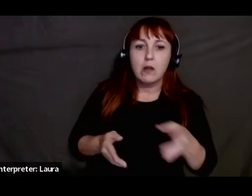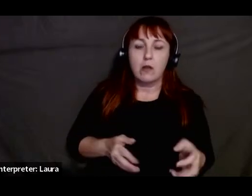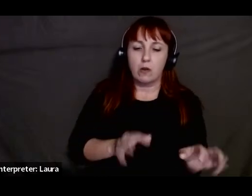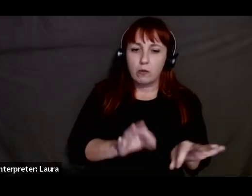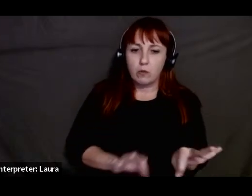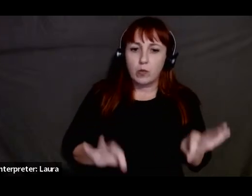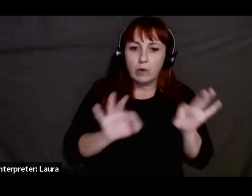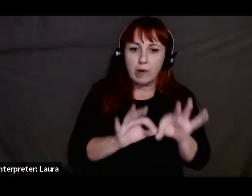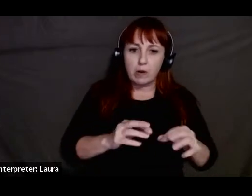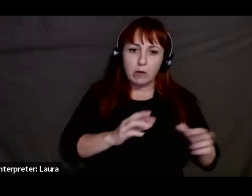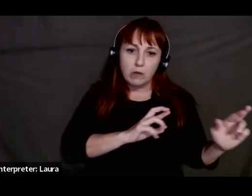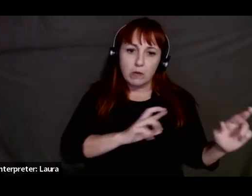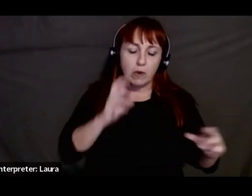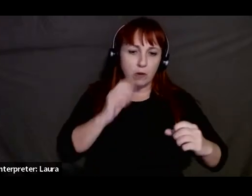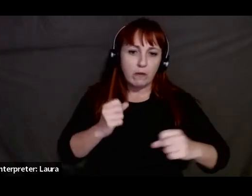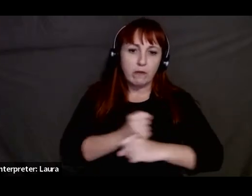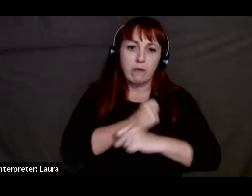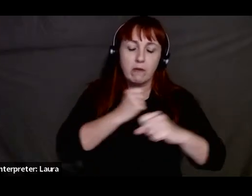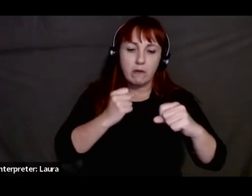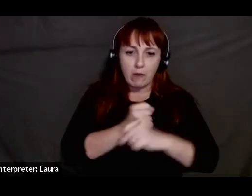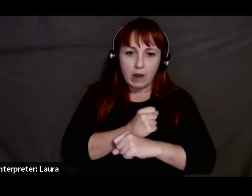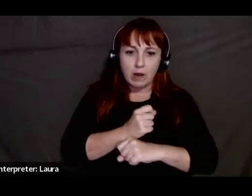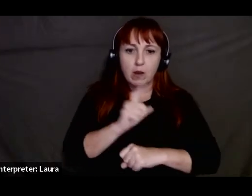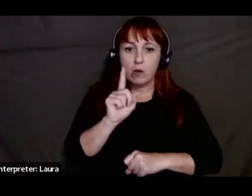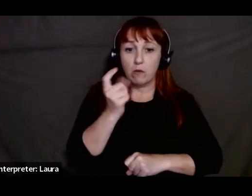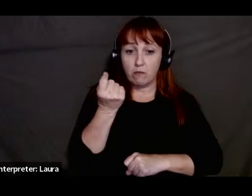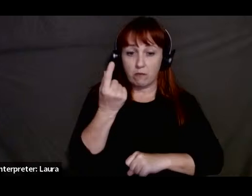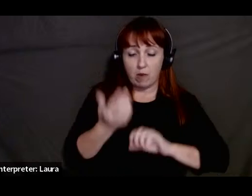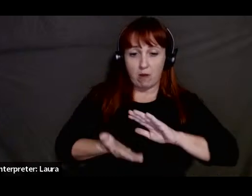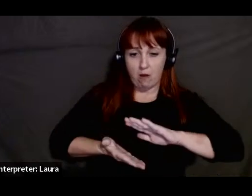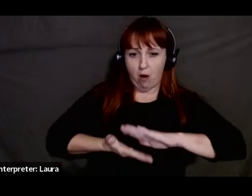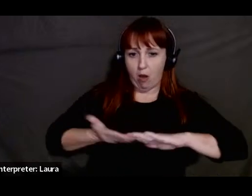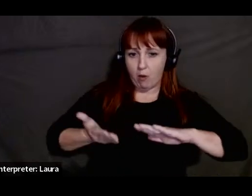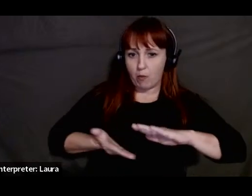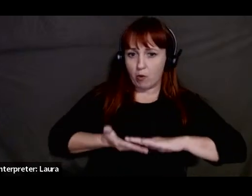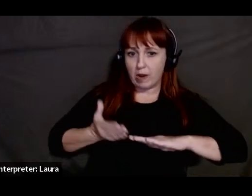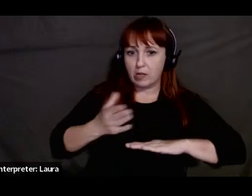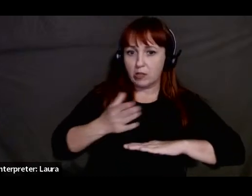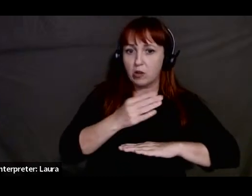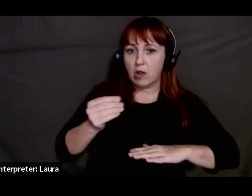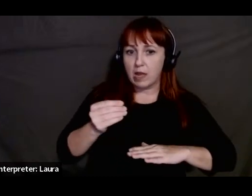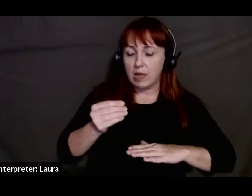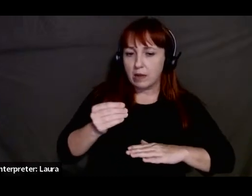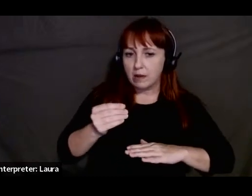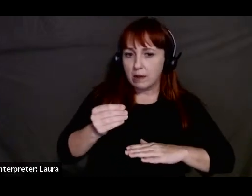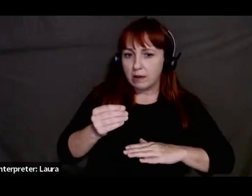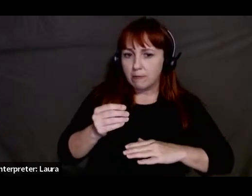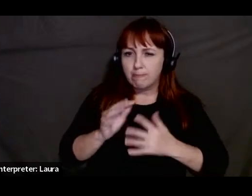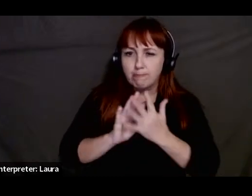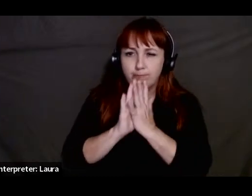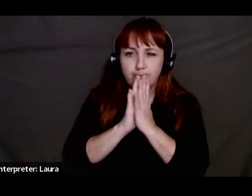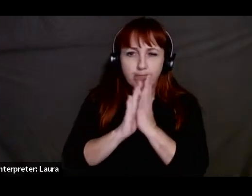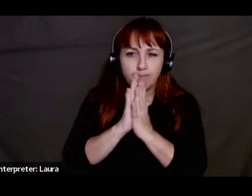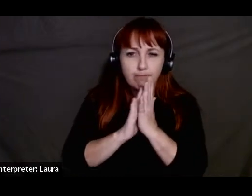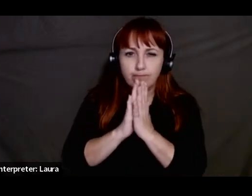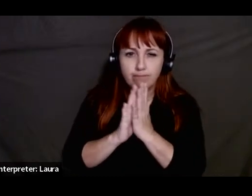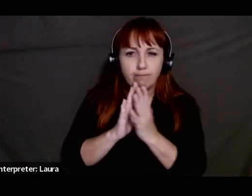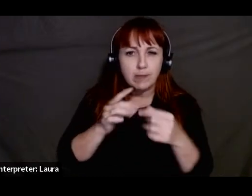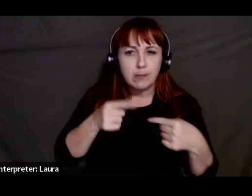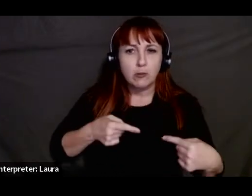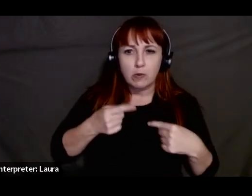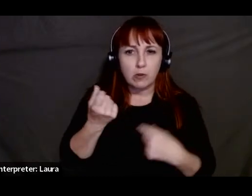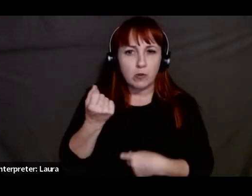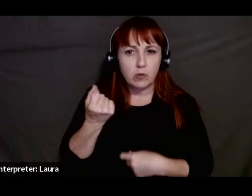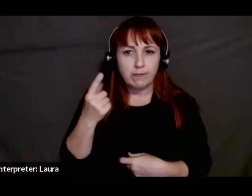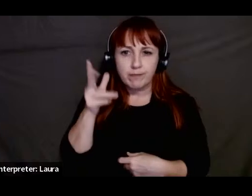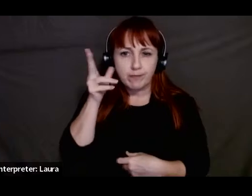as they train, which is both an operational imperative and a sacred obligation. The U.S. military employs